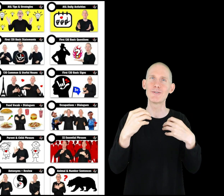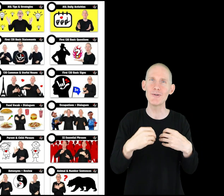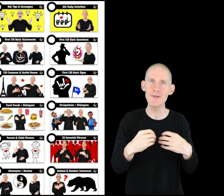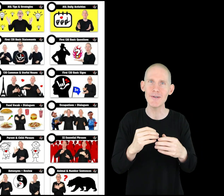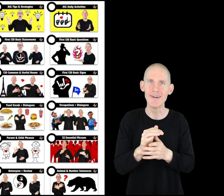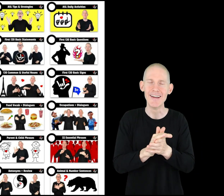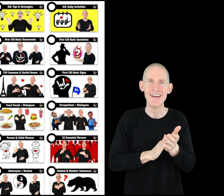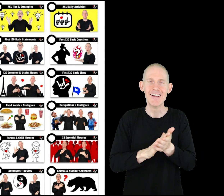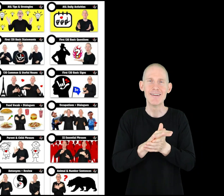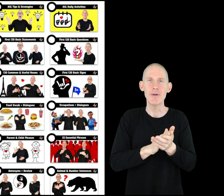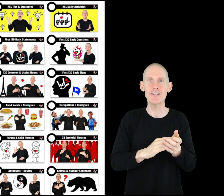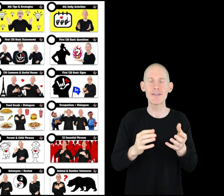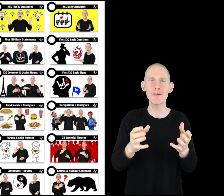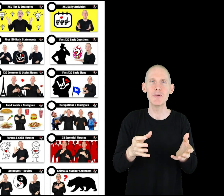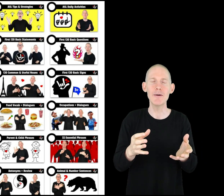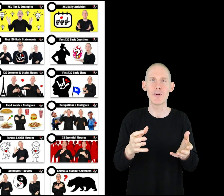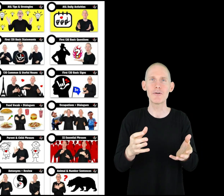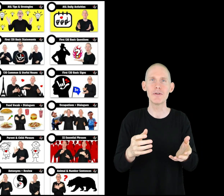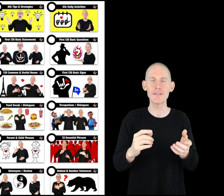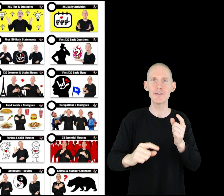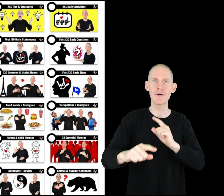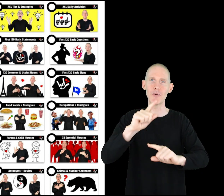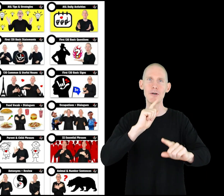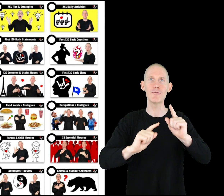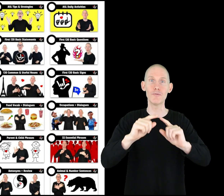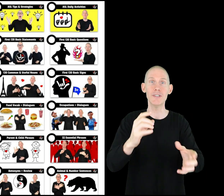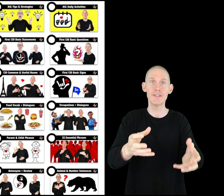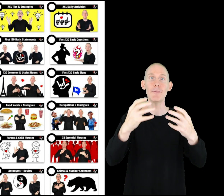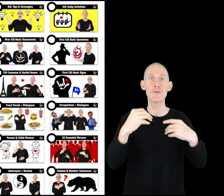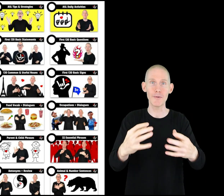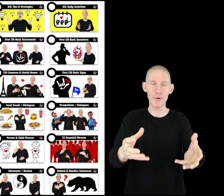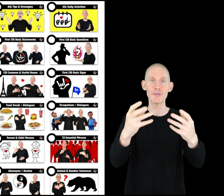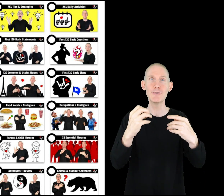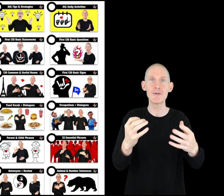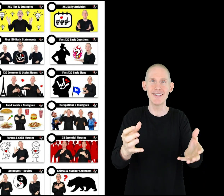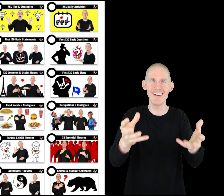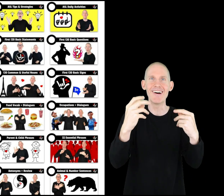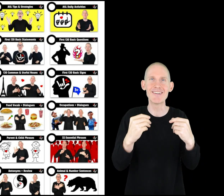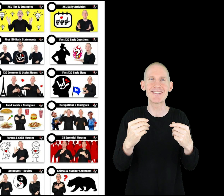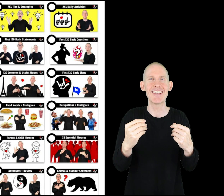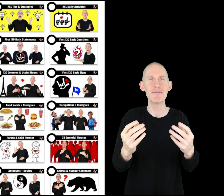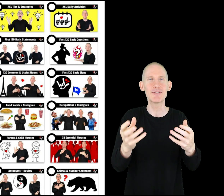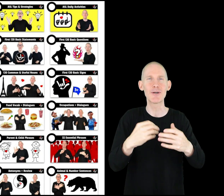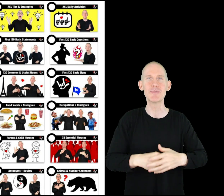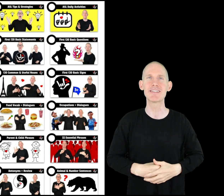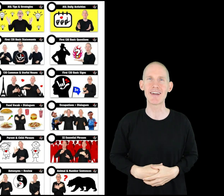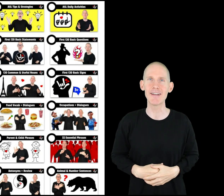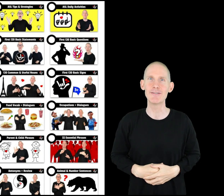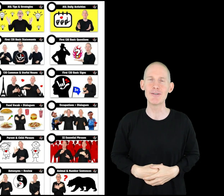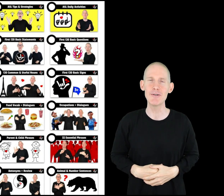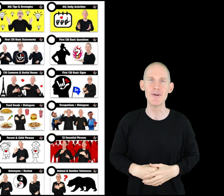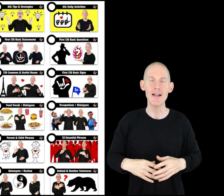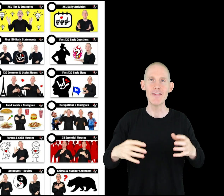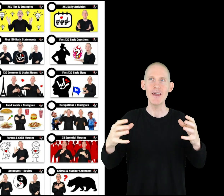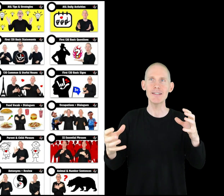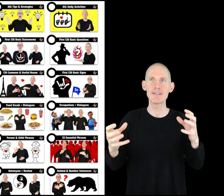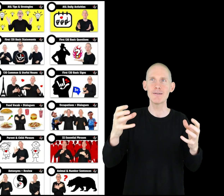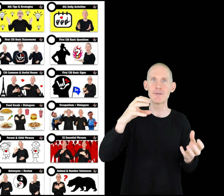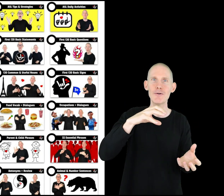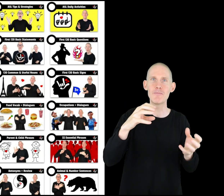to you. Basically, to be a better listener, a better receptor, a person who can understand when someone's signing to you. That's the two